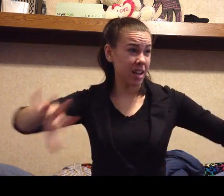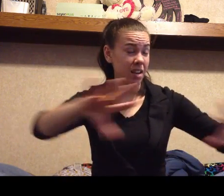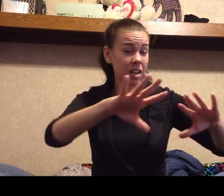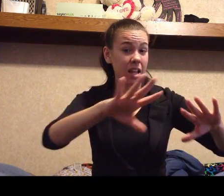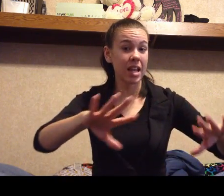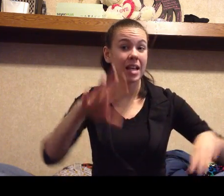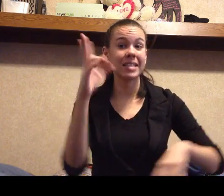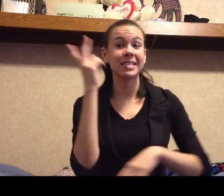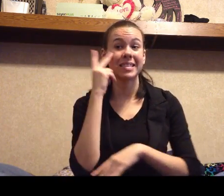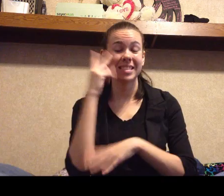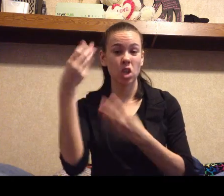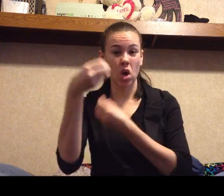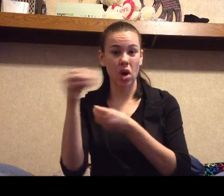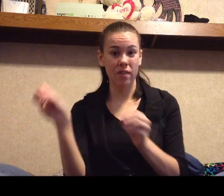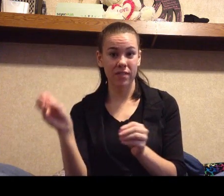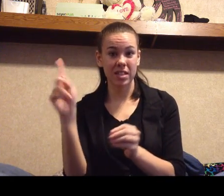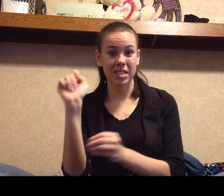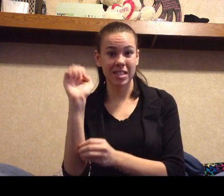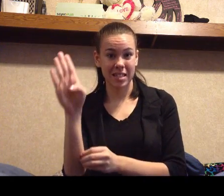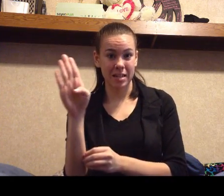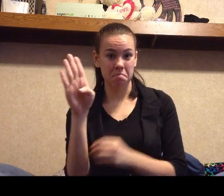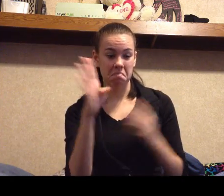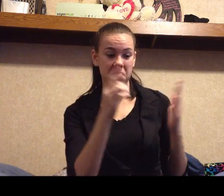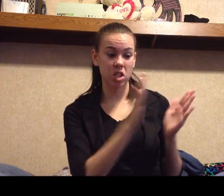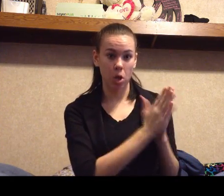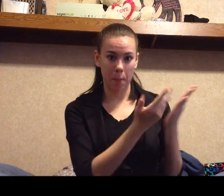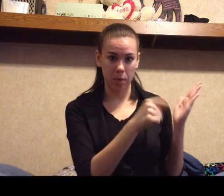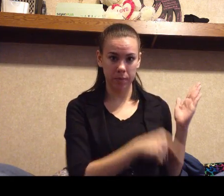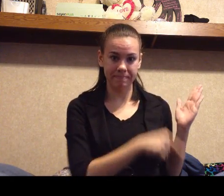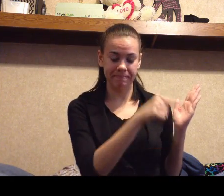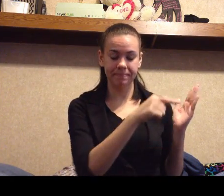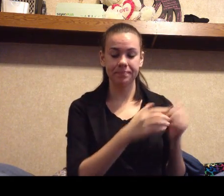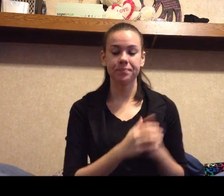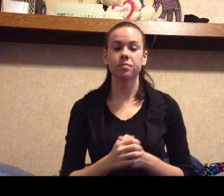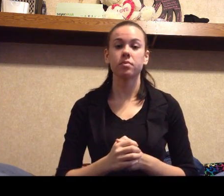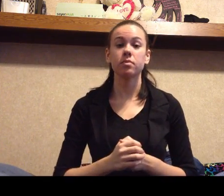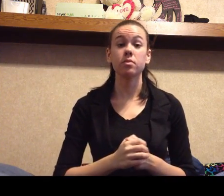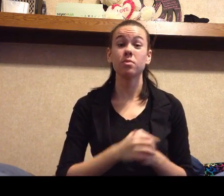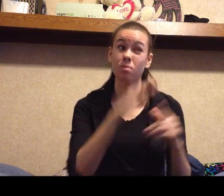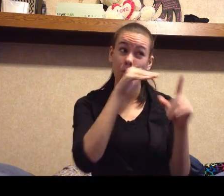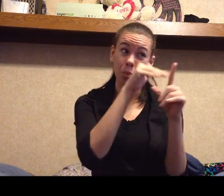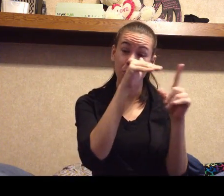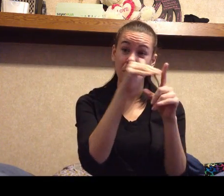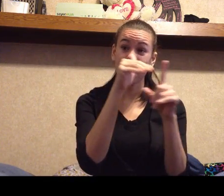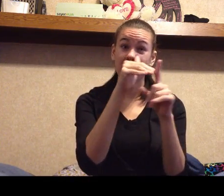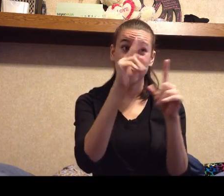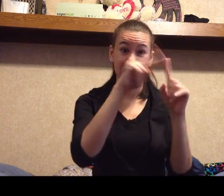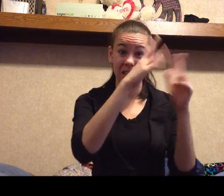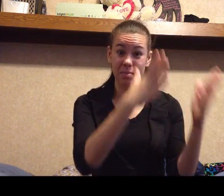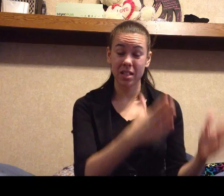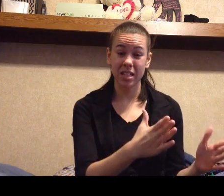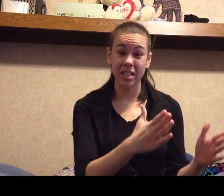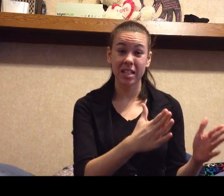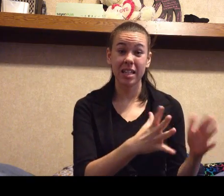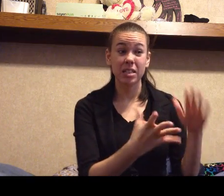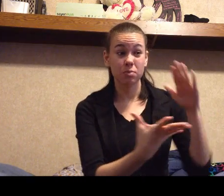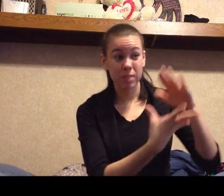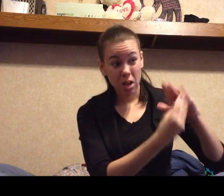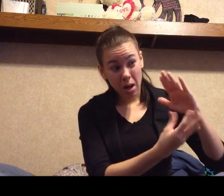USCIS Office tab in your notebooks. Remind the applicants to make a copy of their application. Also,